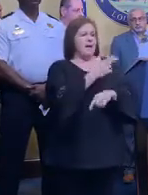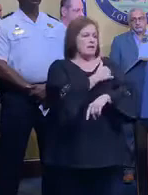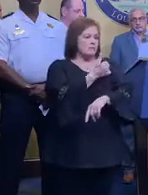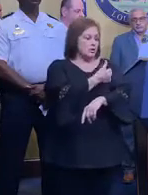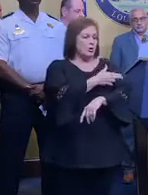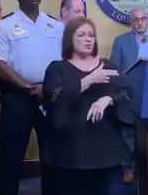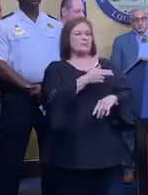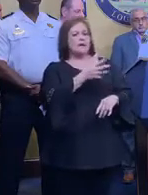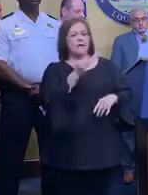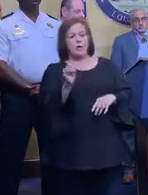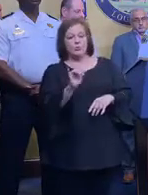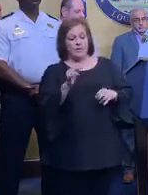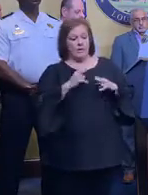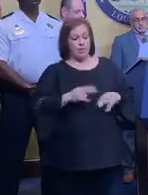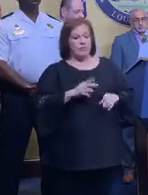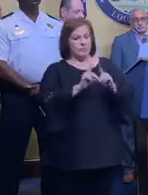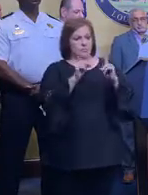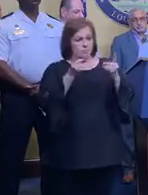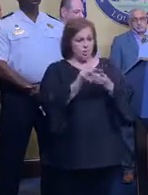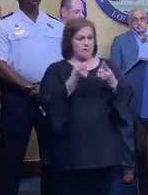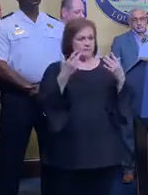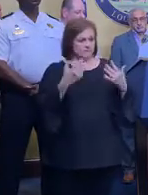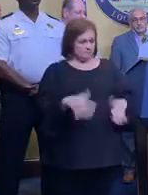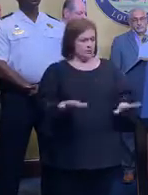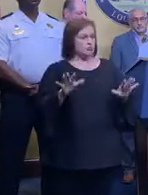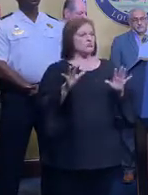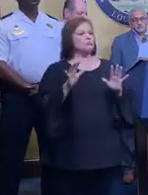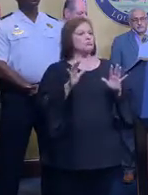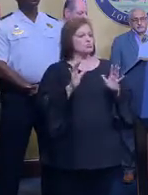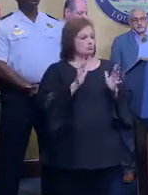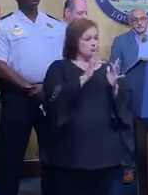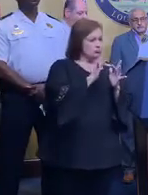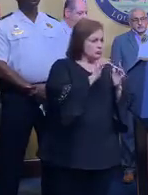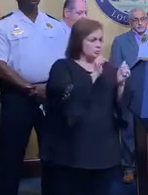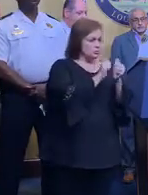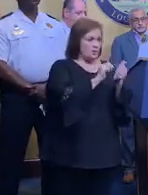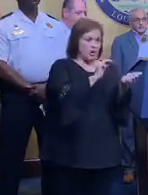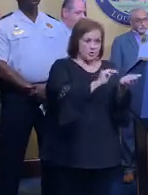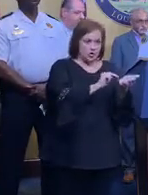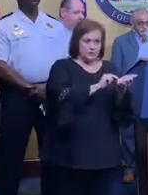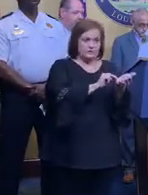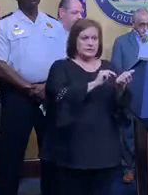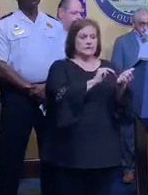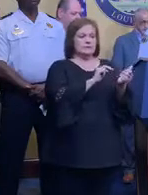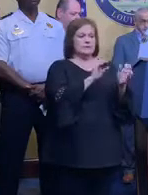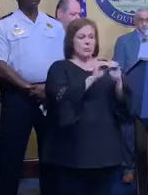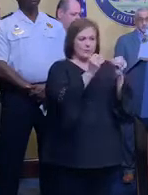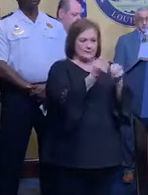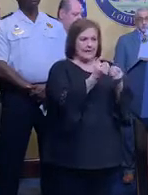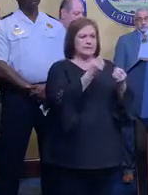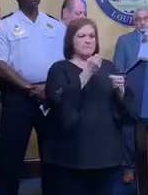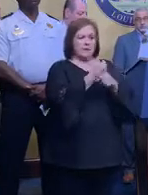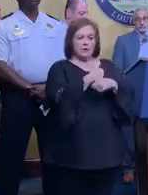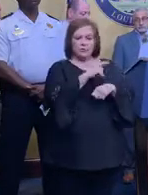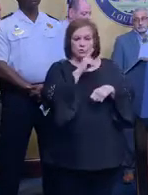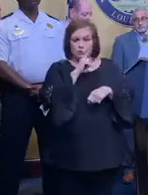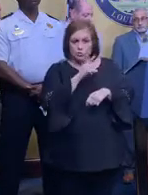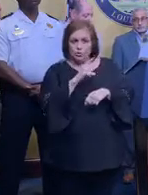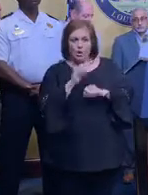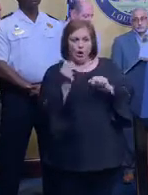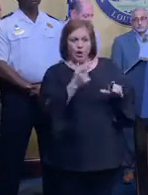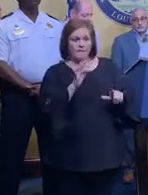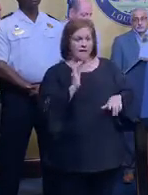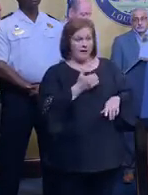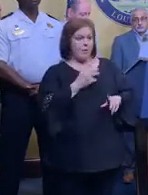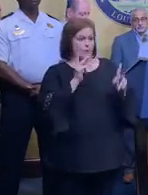hospitals. Additionally, the health department has been in contact with local nursing facilities to ensure the safety and the health and well-being of all of